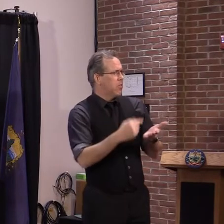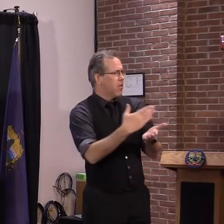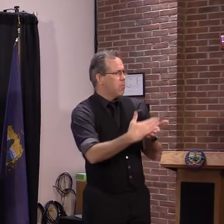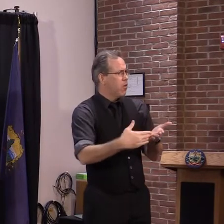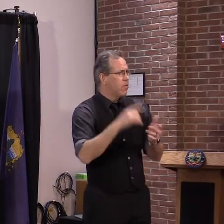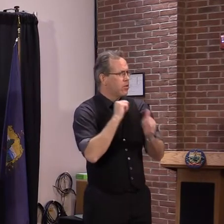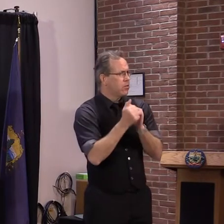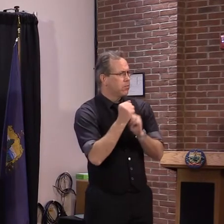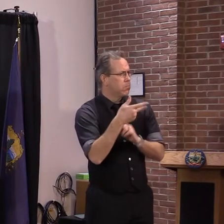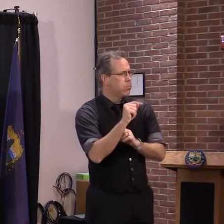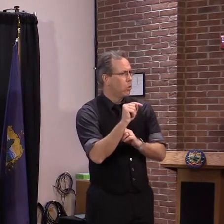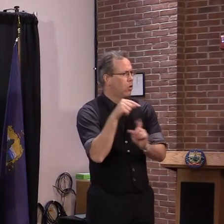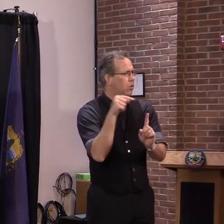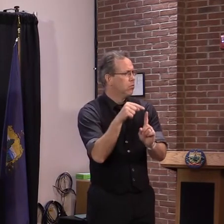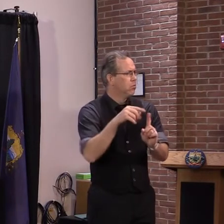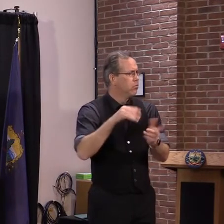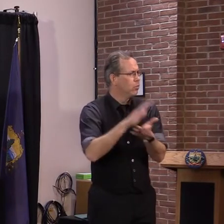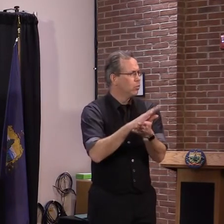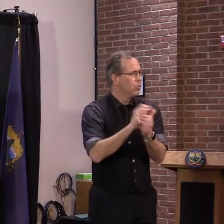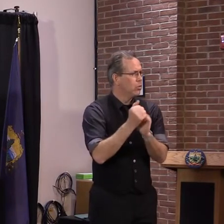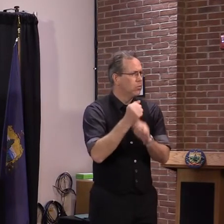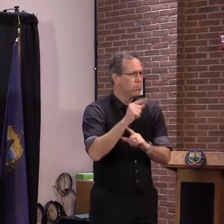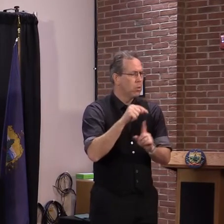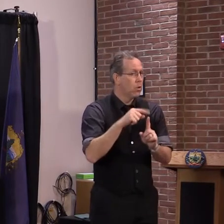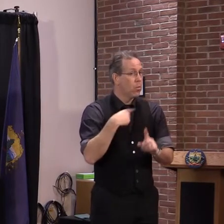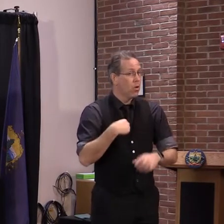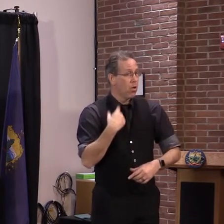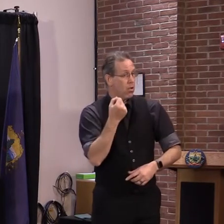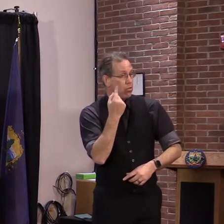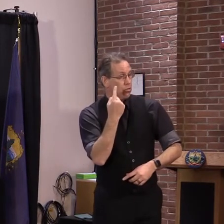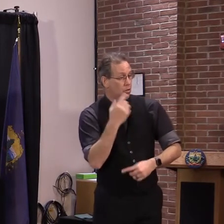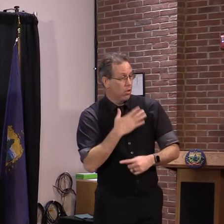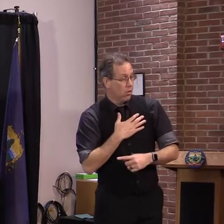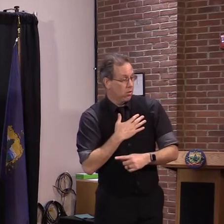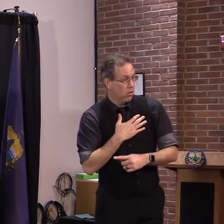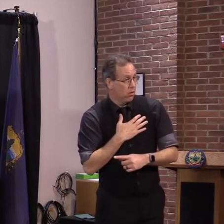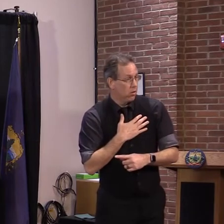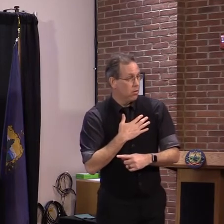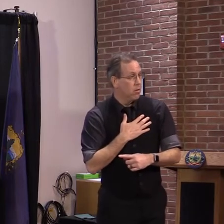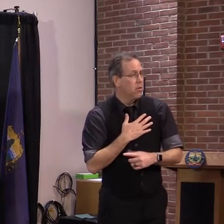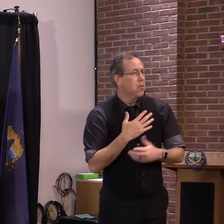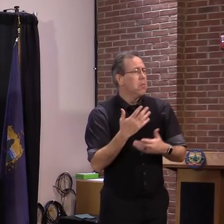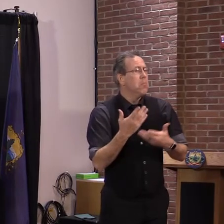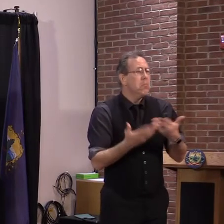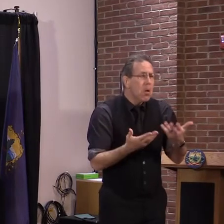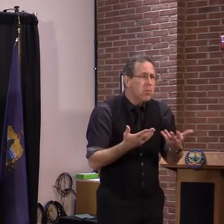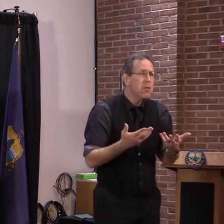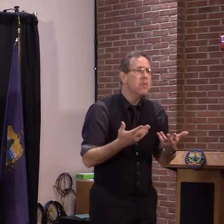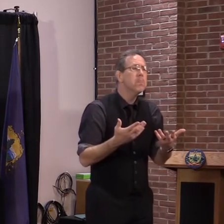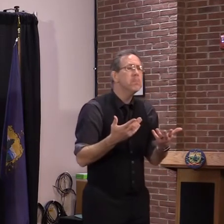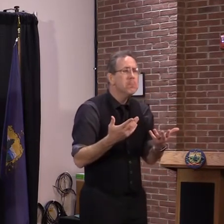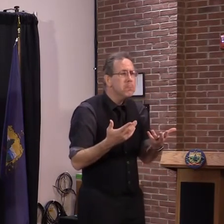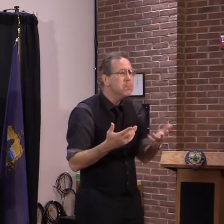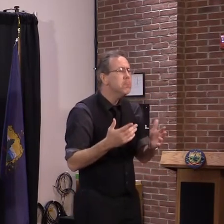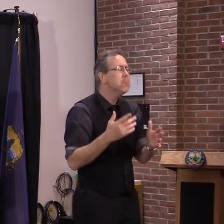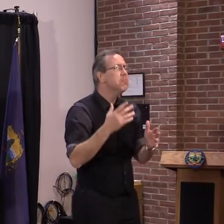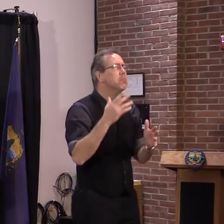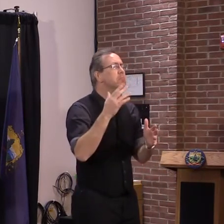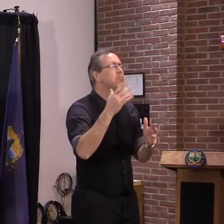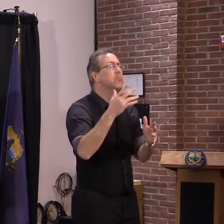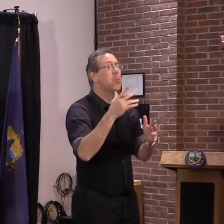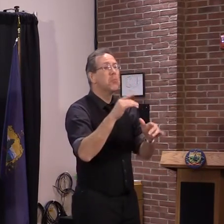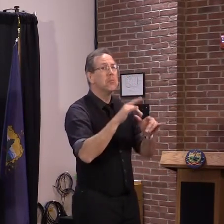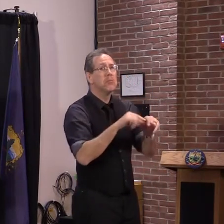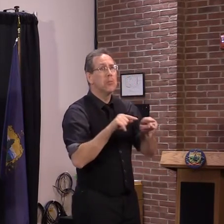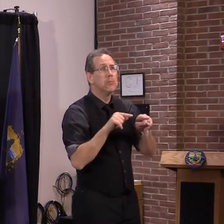it's, it would be my understanding that we probably lift that at the same time, but maybe Secretary French has the answer.